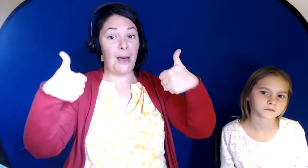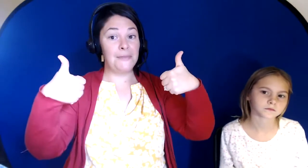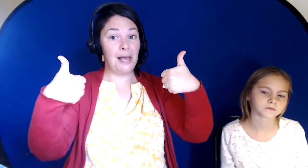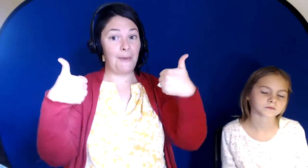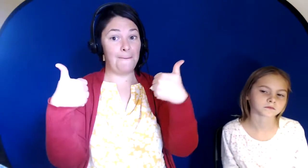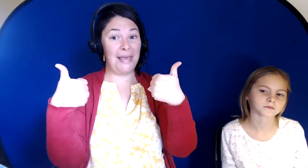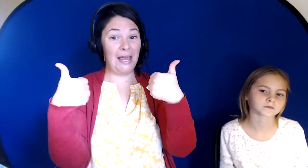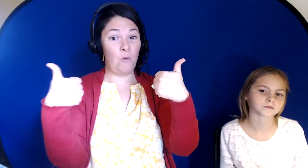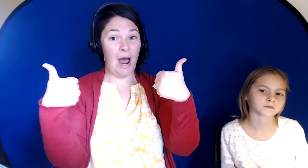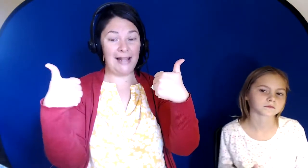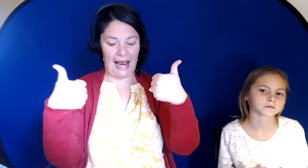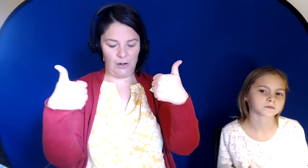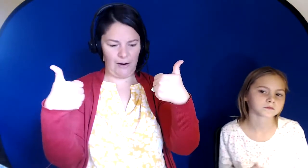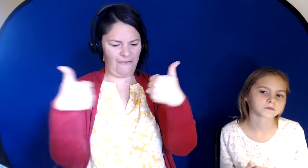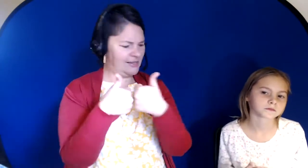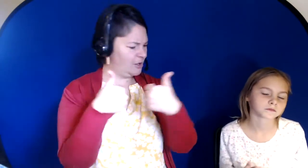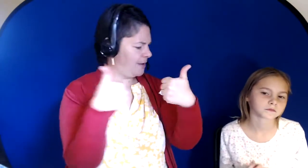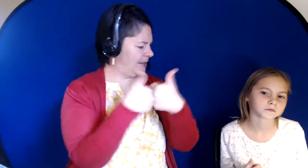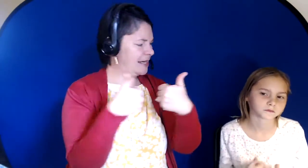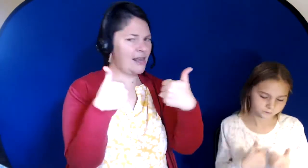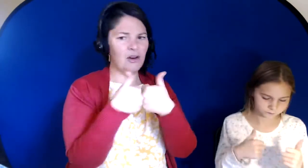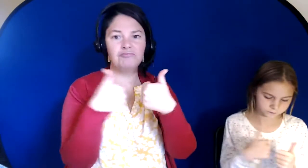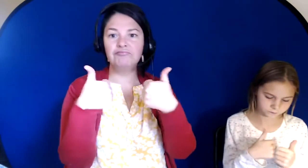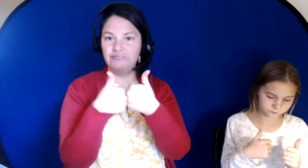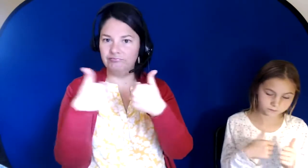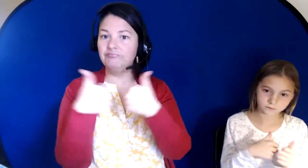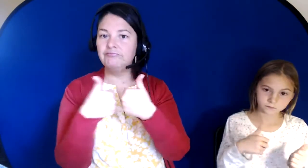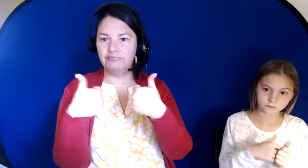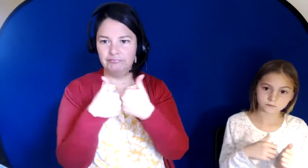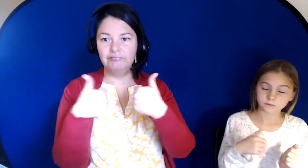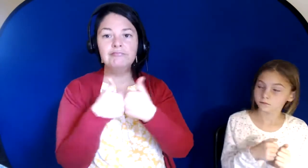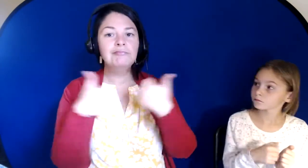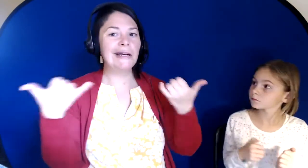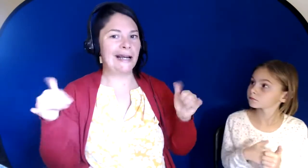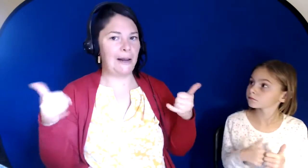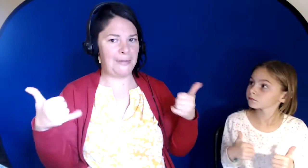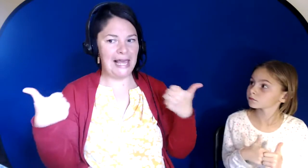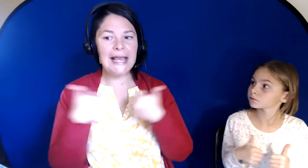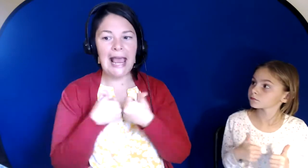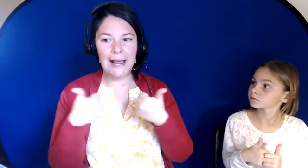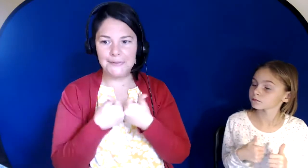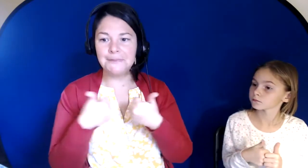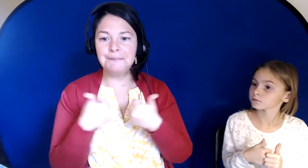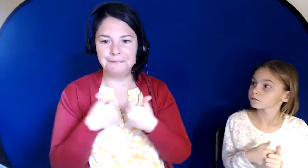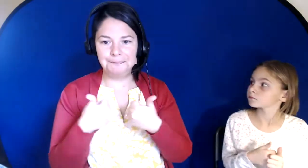up, big and wide, and your fists are coming together. We're going to play games.